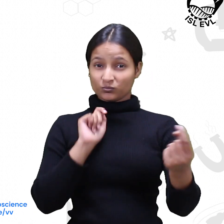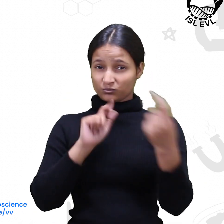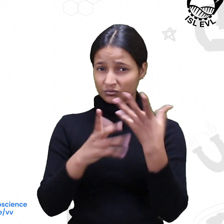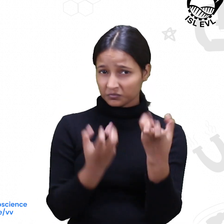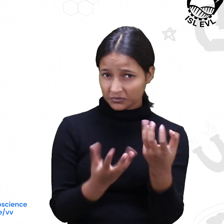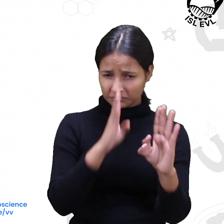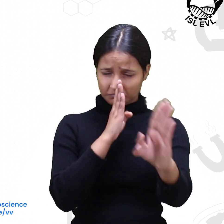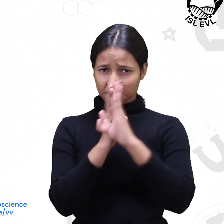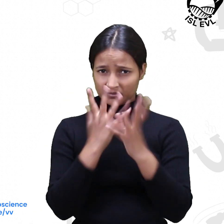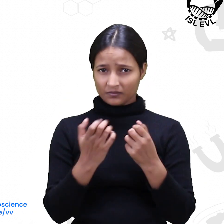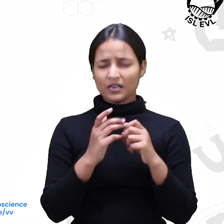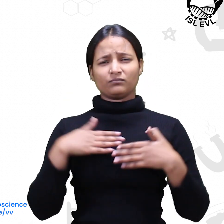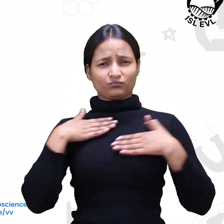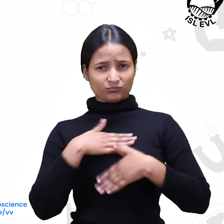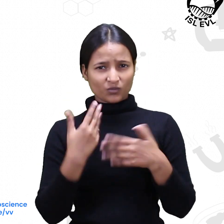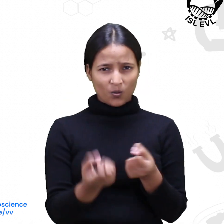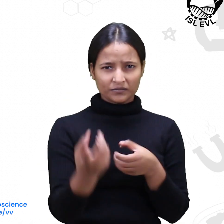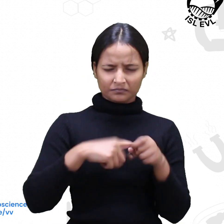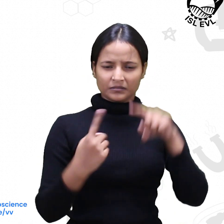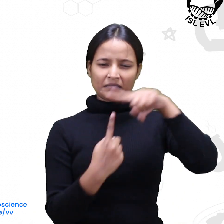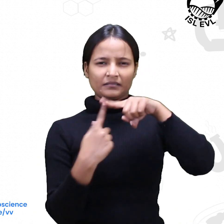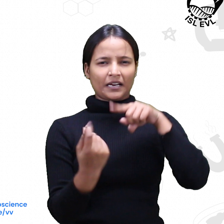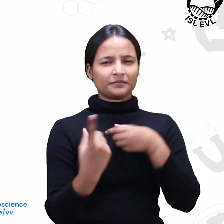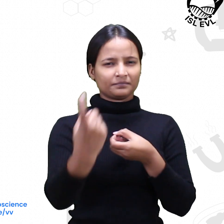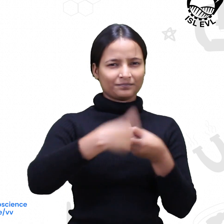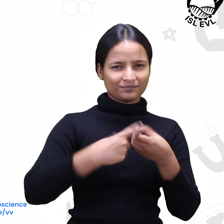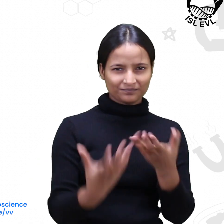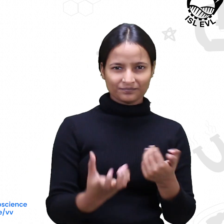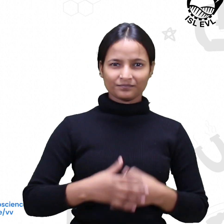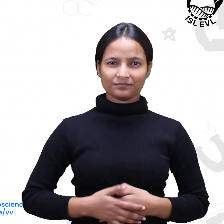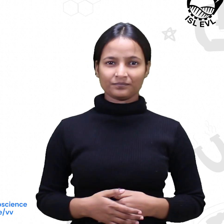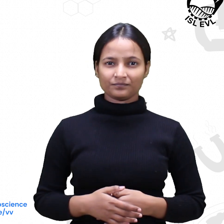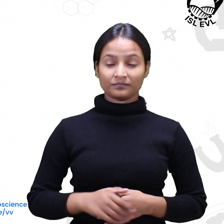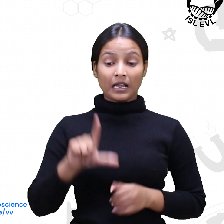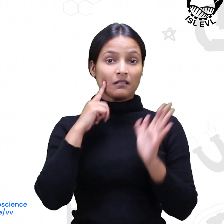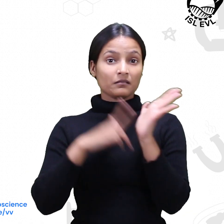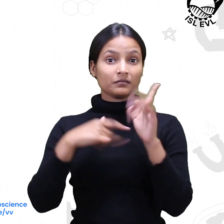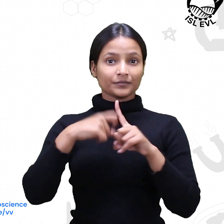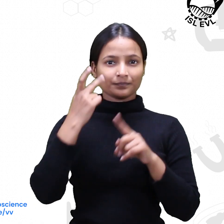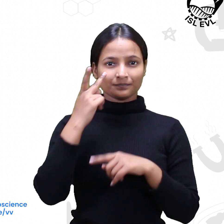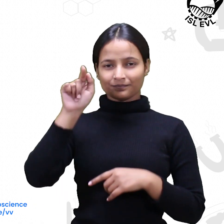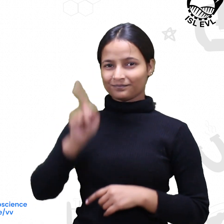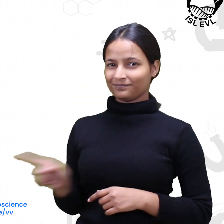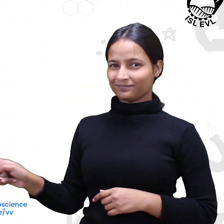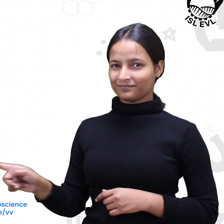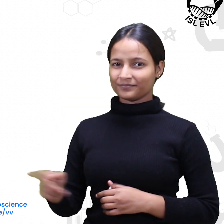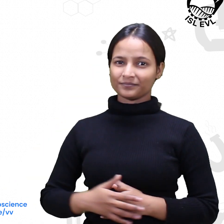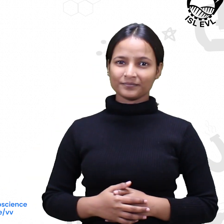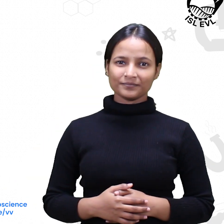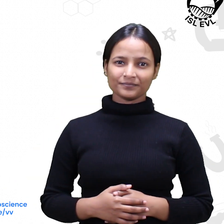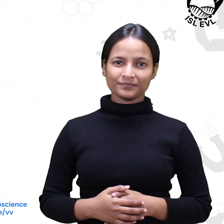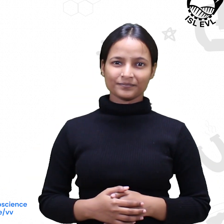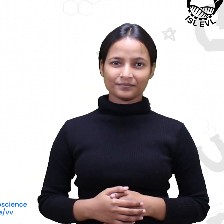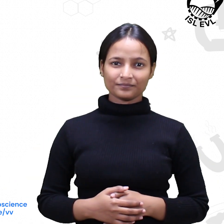indiaaskswhy@gmail.com. If you would like to talk to us directly, then join the fun on our Telegram group. Again, the link is in the show